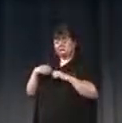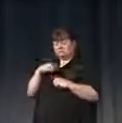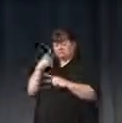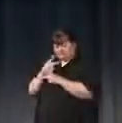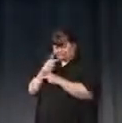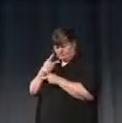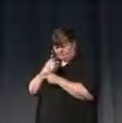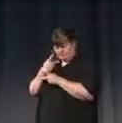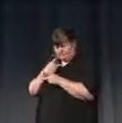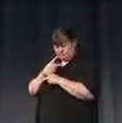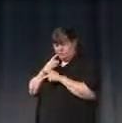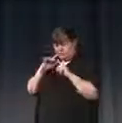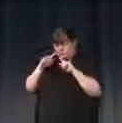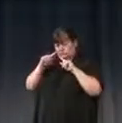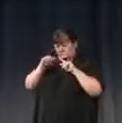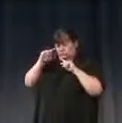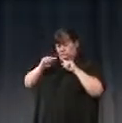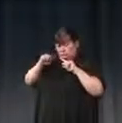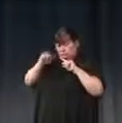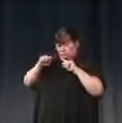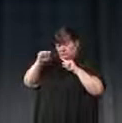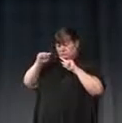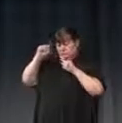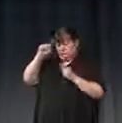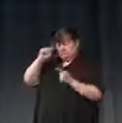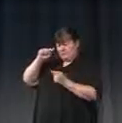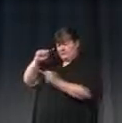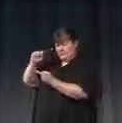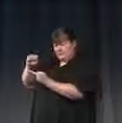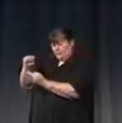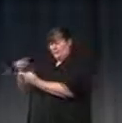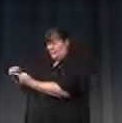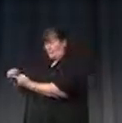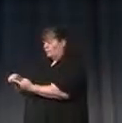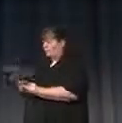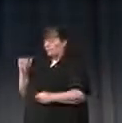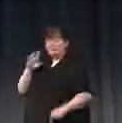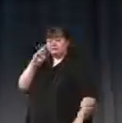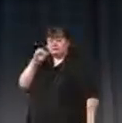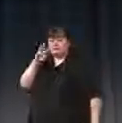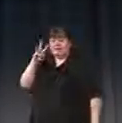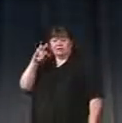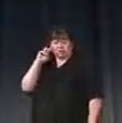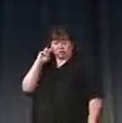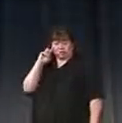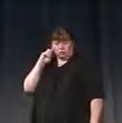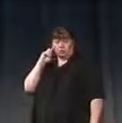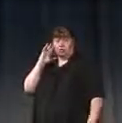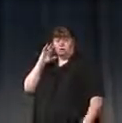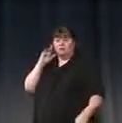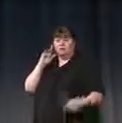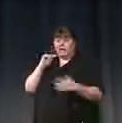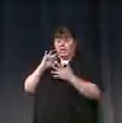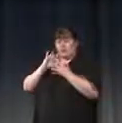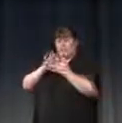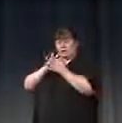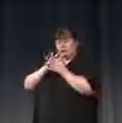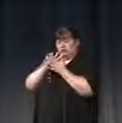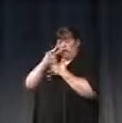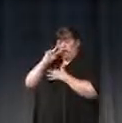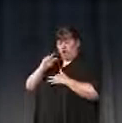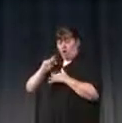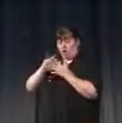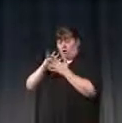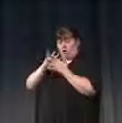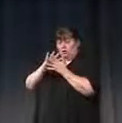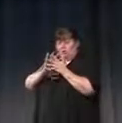different frequencies within the impulse response decay over time. So what I'm showing you here is just the raw sound waveform, but we can take that and we can filter it and we can look at